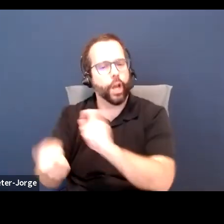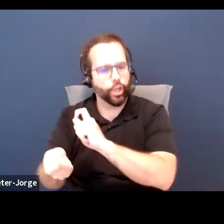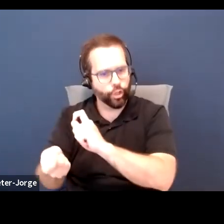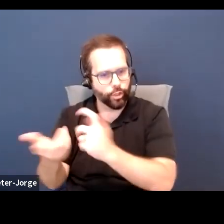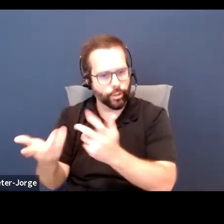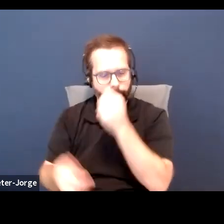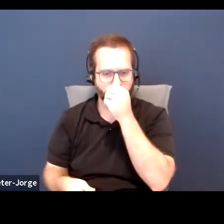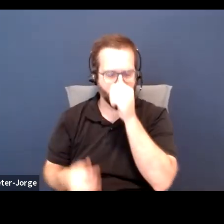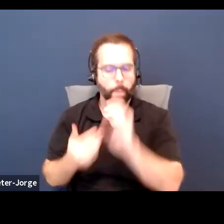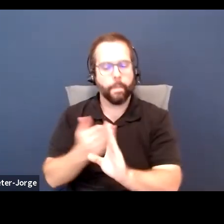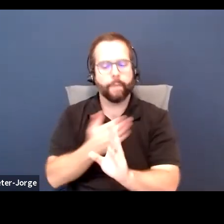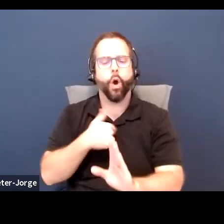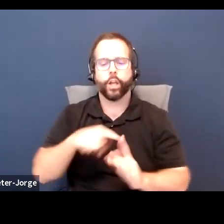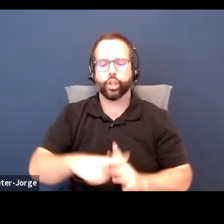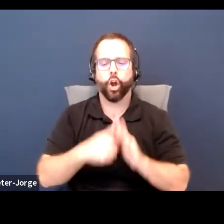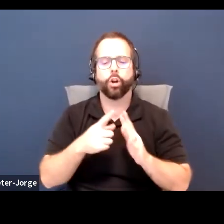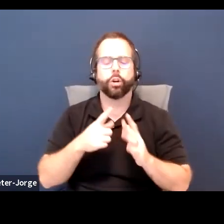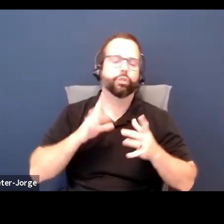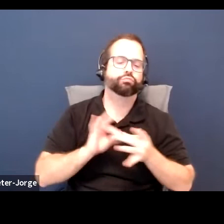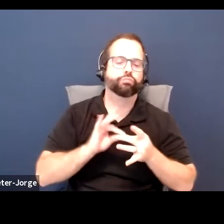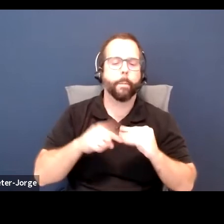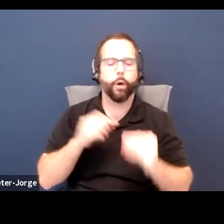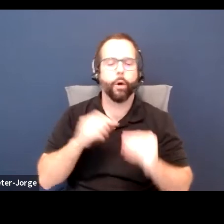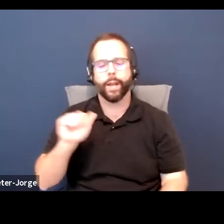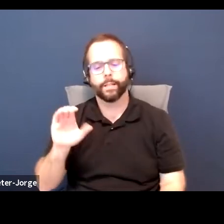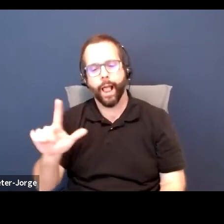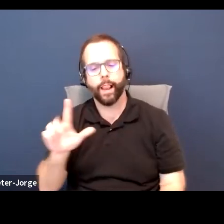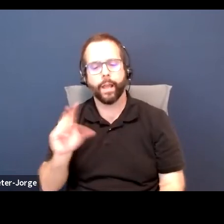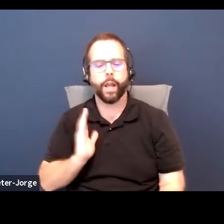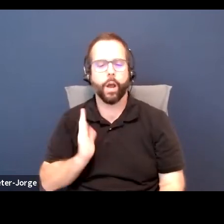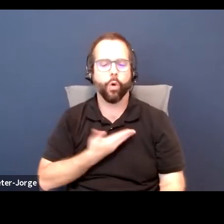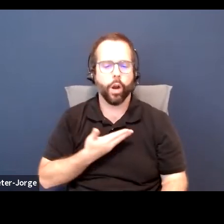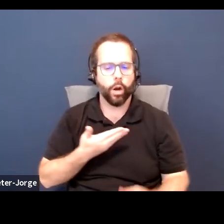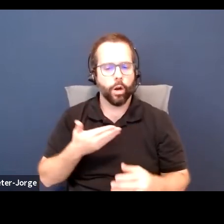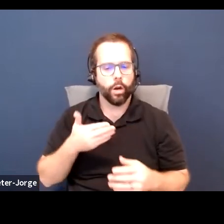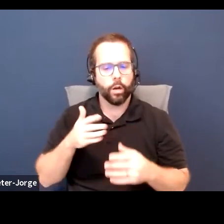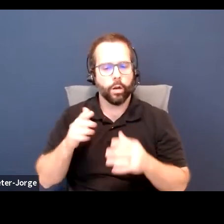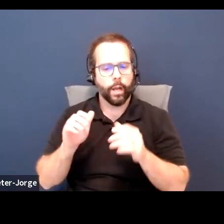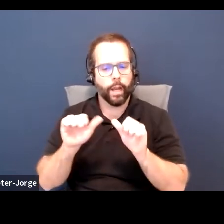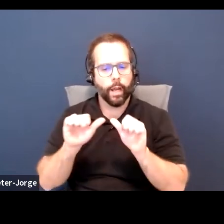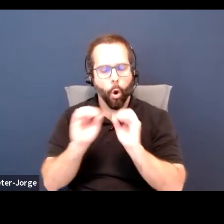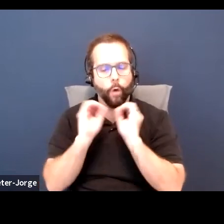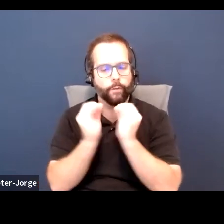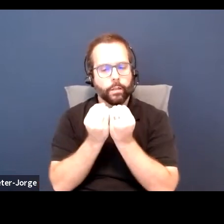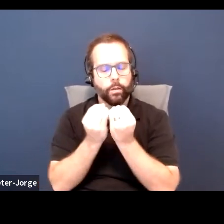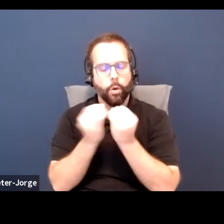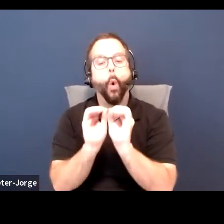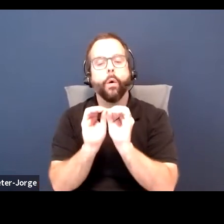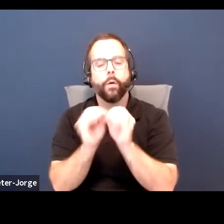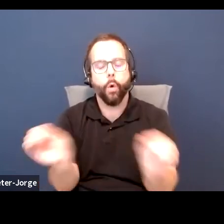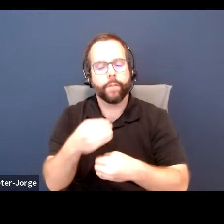jump into talking about ACL and administration priorities, I really just want to start by saying thank